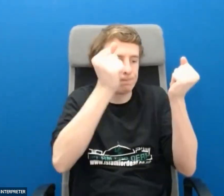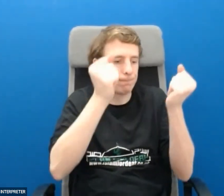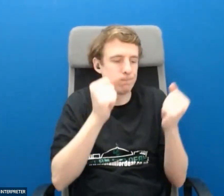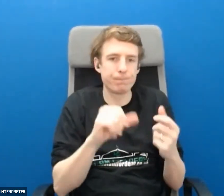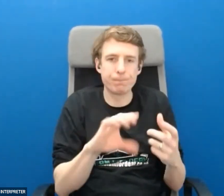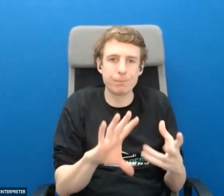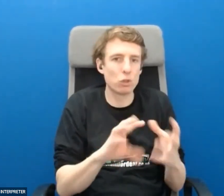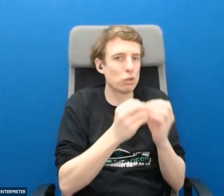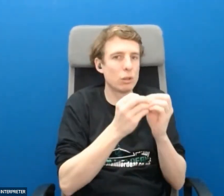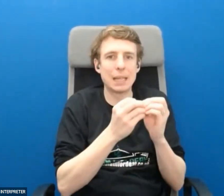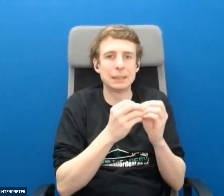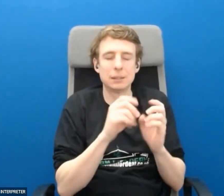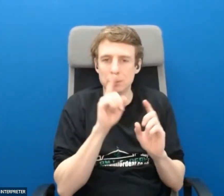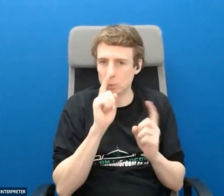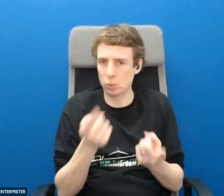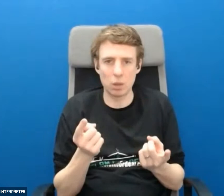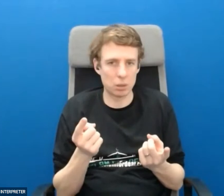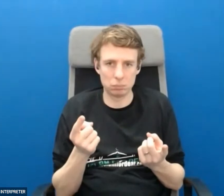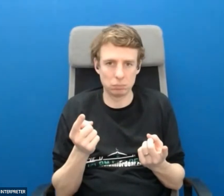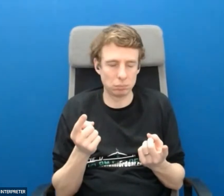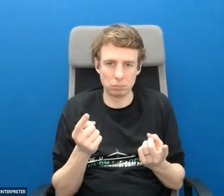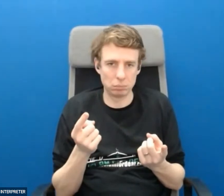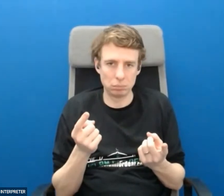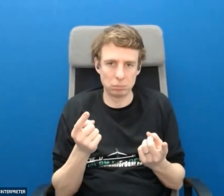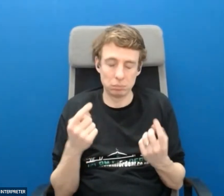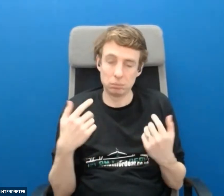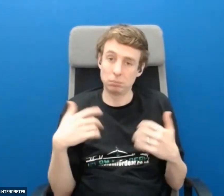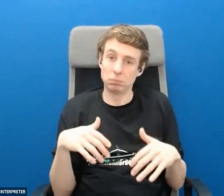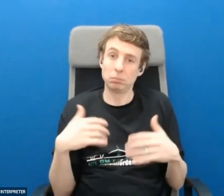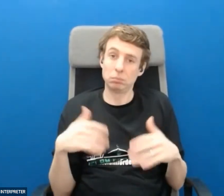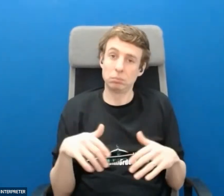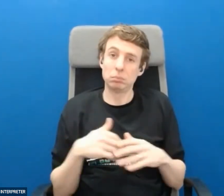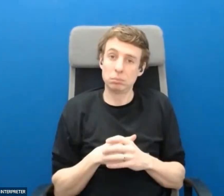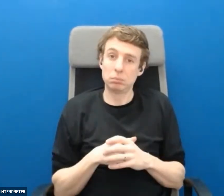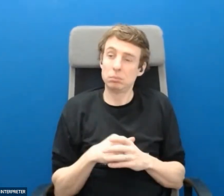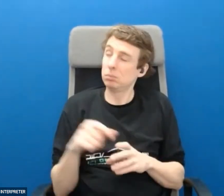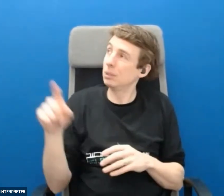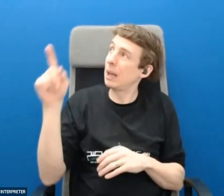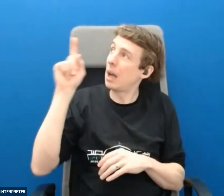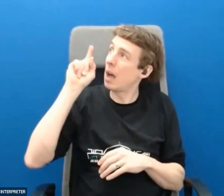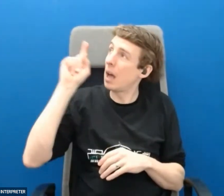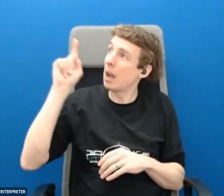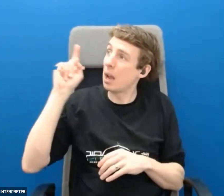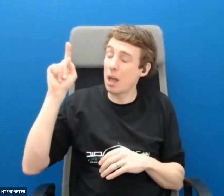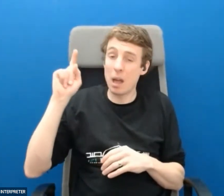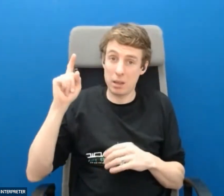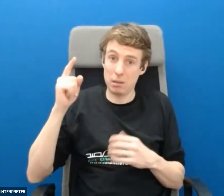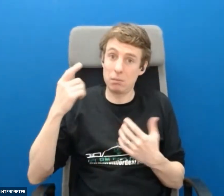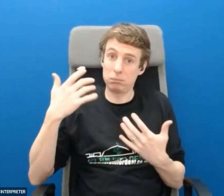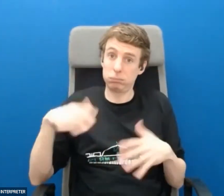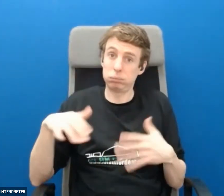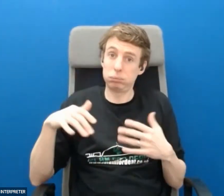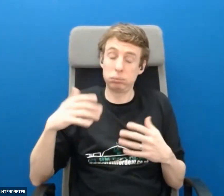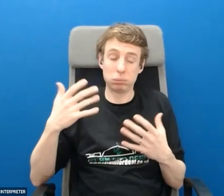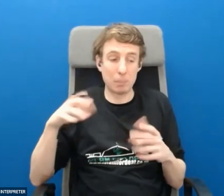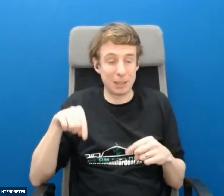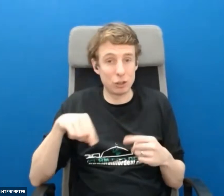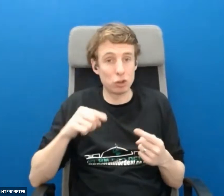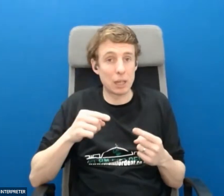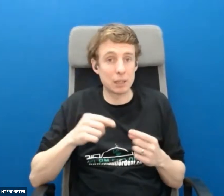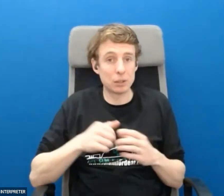Most High has put forward in front of them. And here, this is a